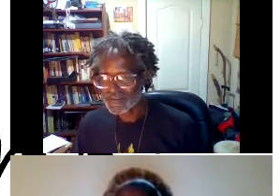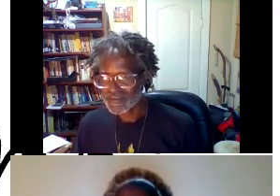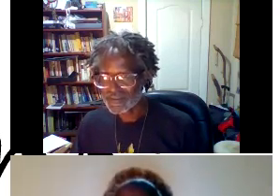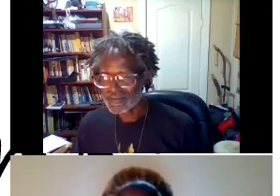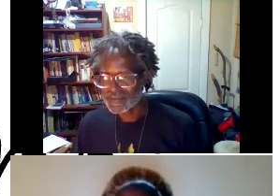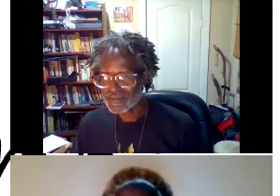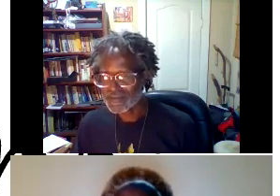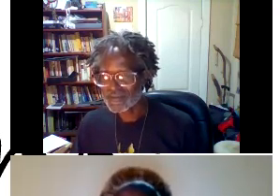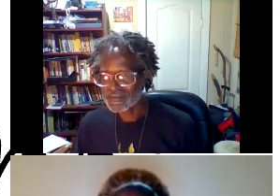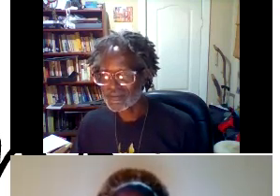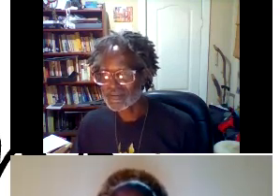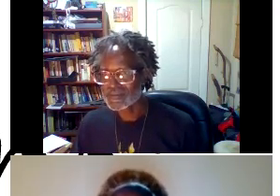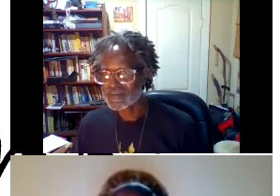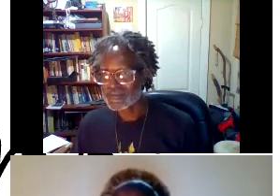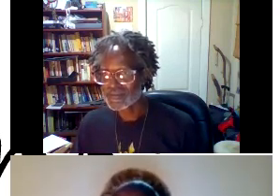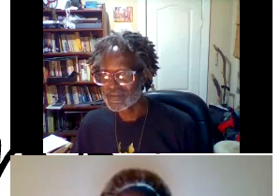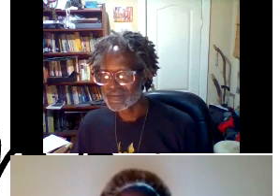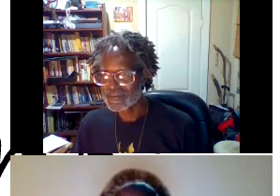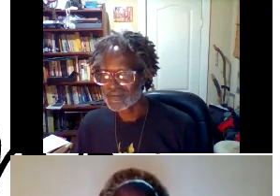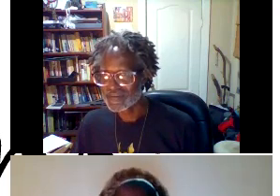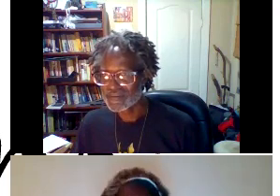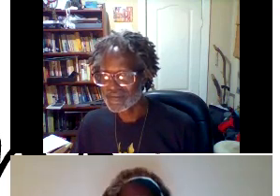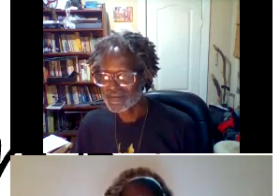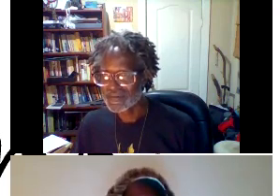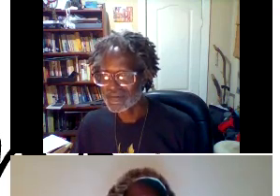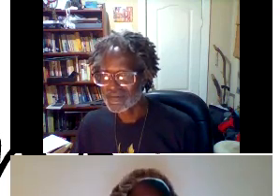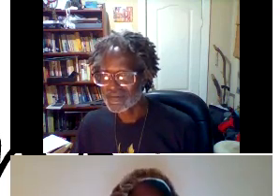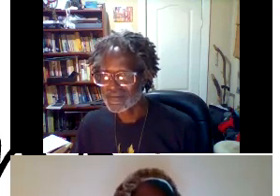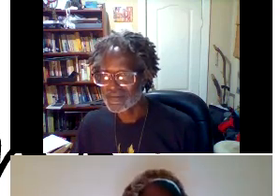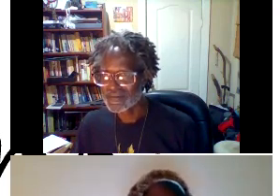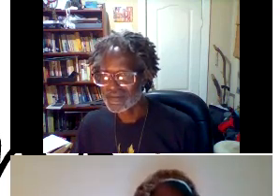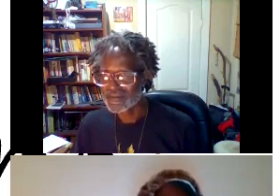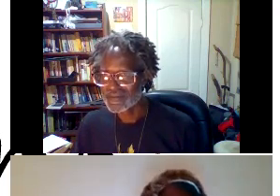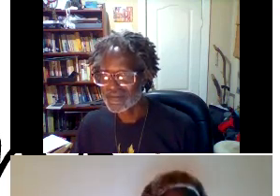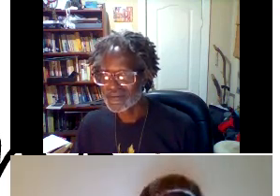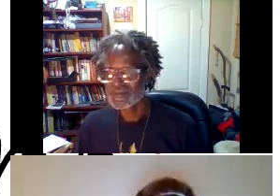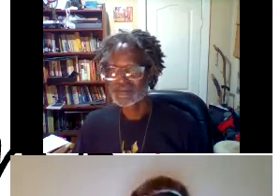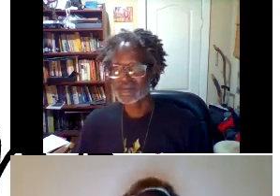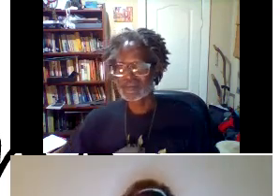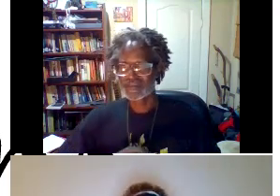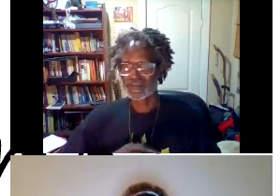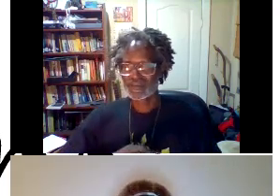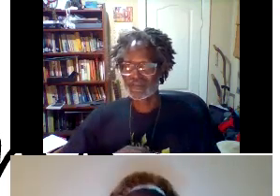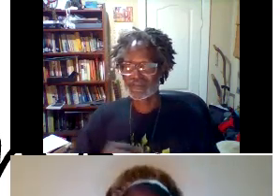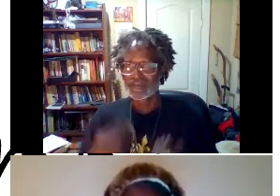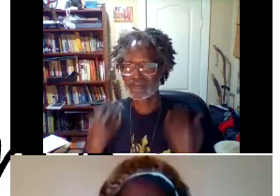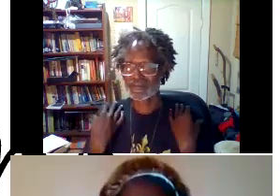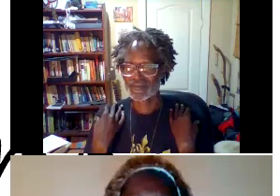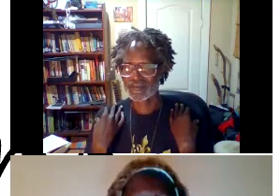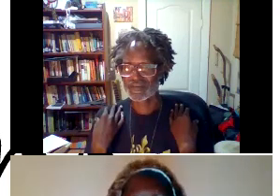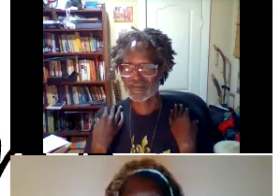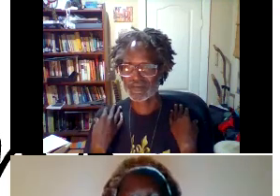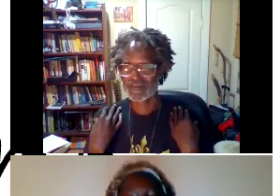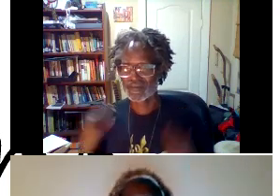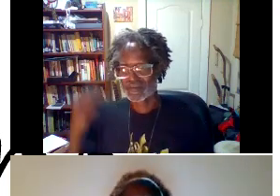enthusiasm. That's awesome. Thank you. Yeah, thank you, thank you. Okay, let's move on to the